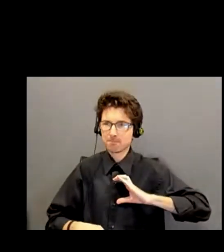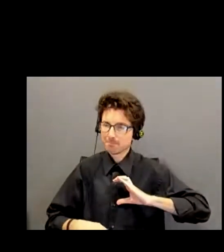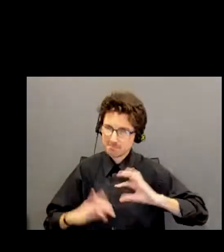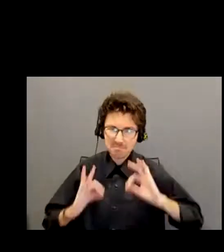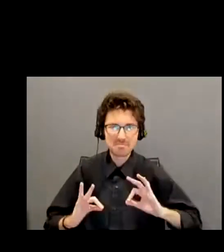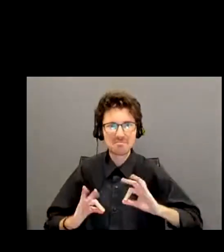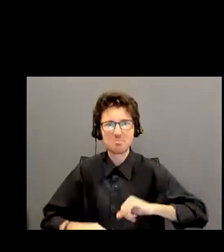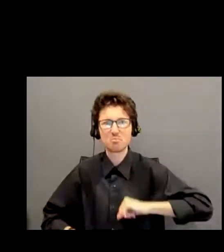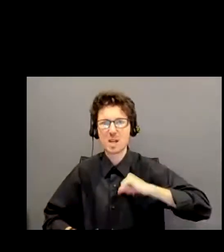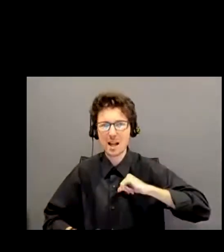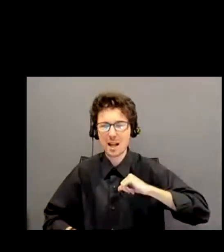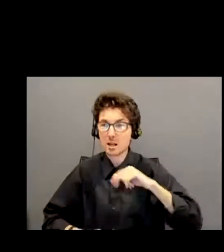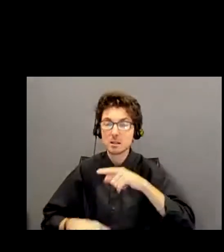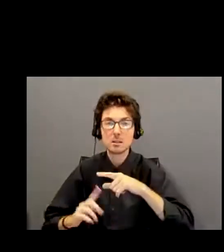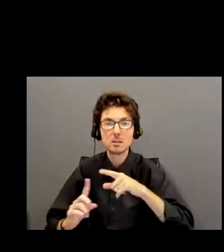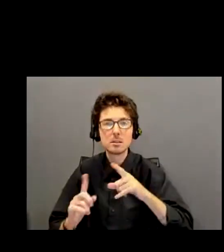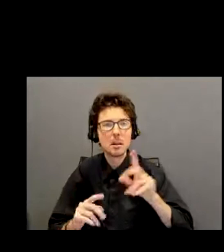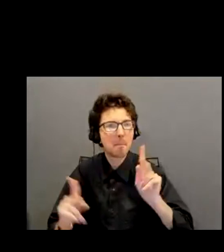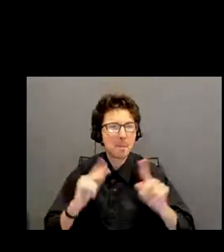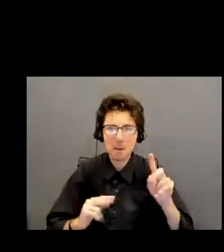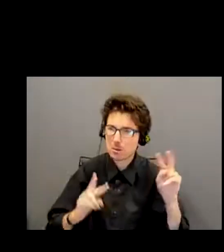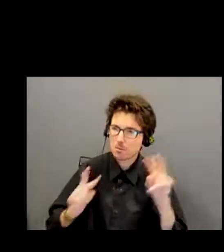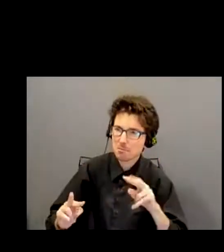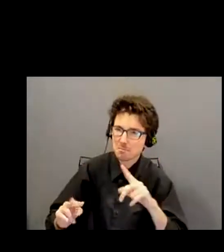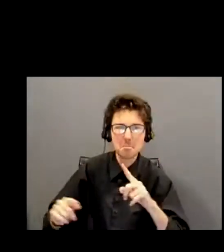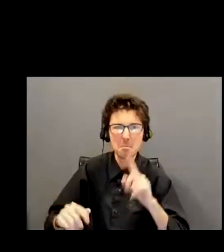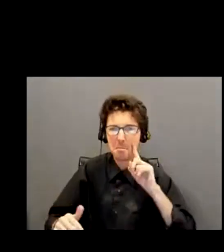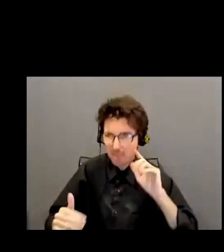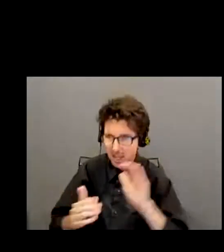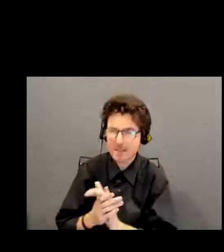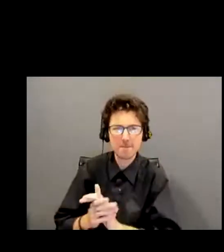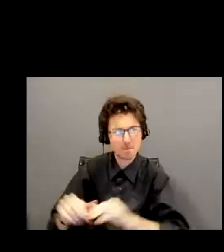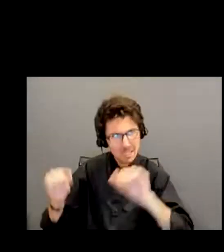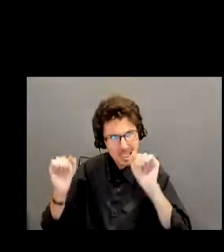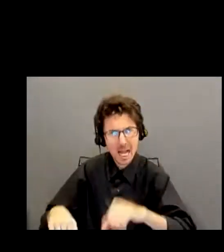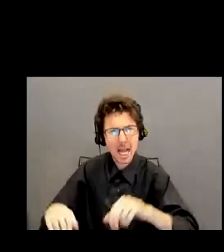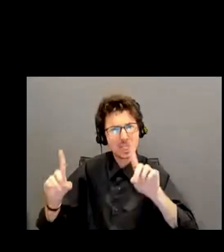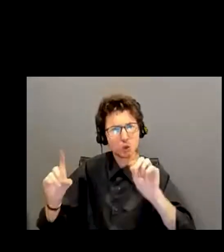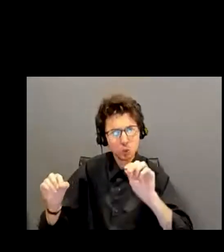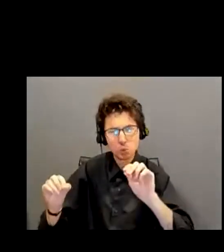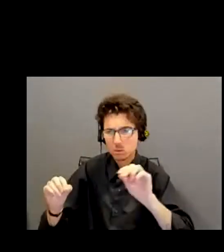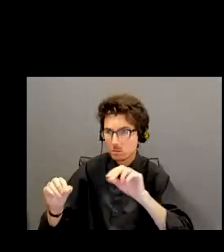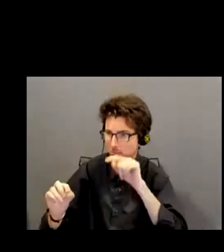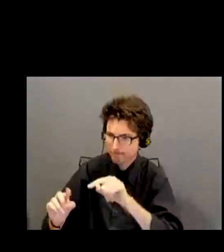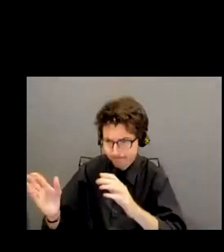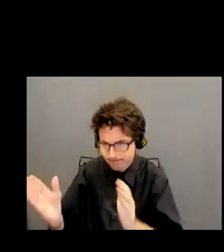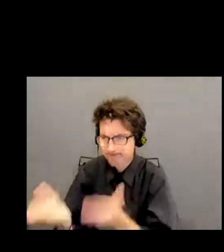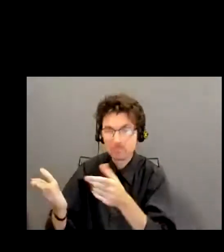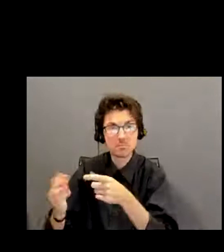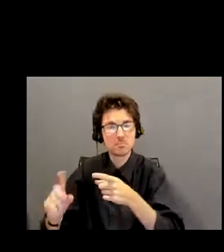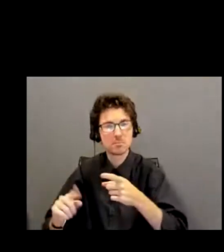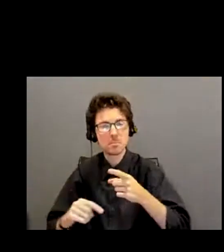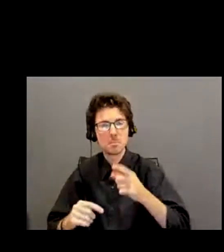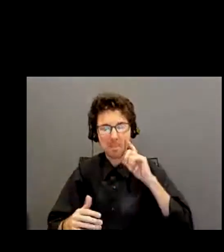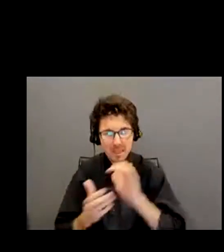accepts them the way they are. This will make them grow happily, believe in themselves, fulfill their potential